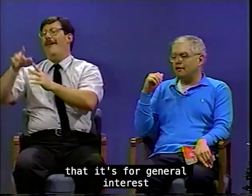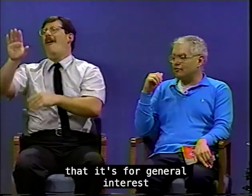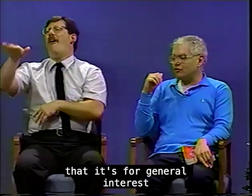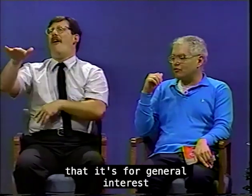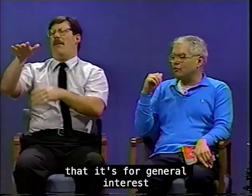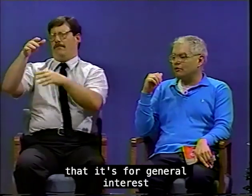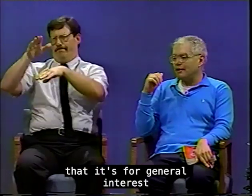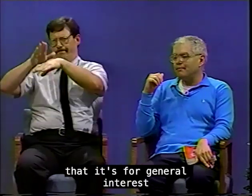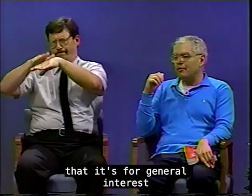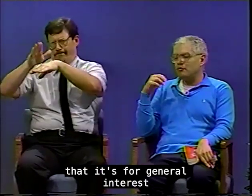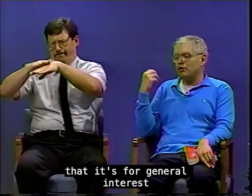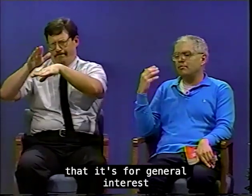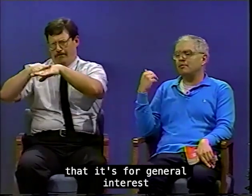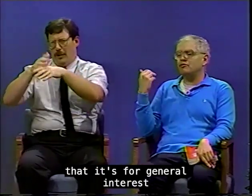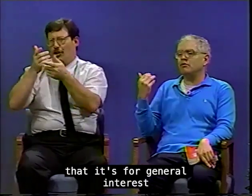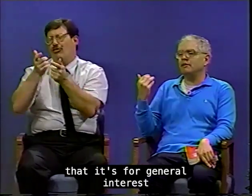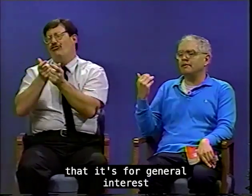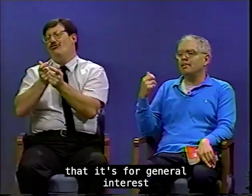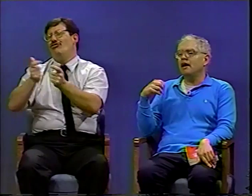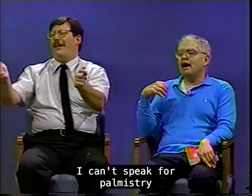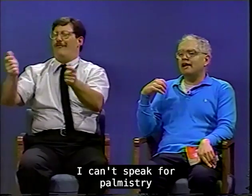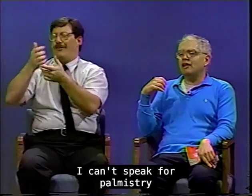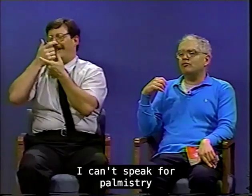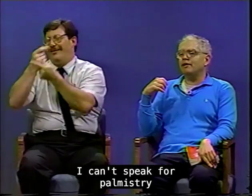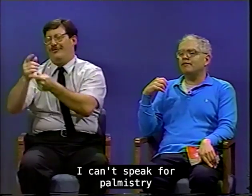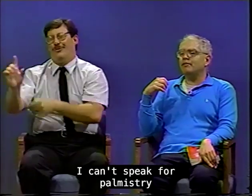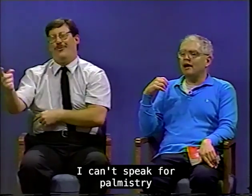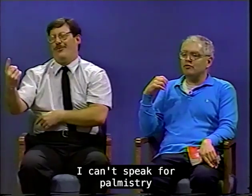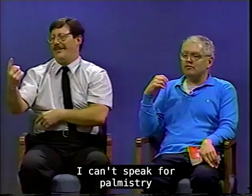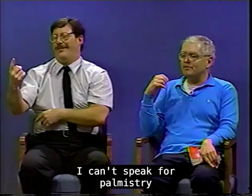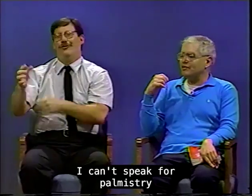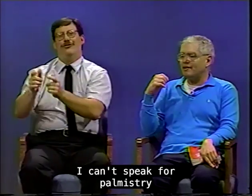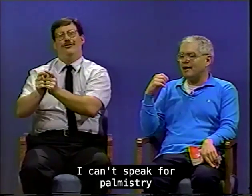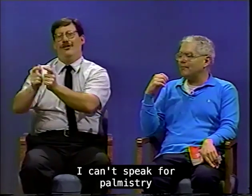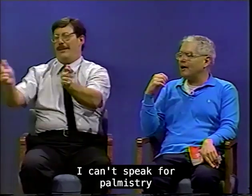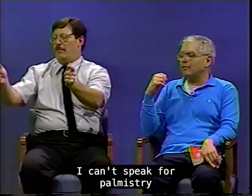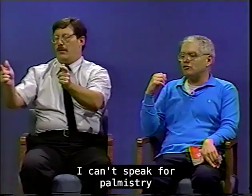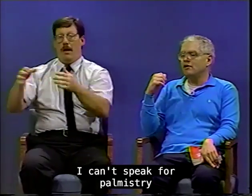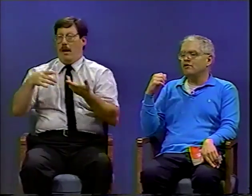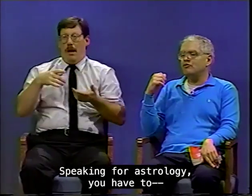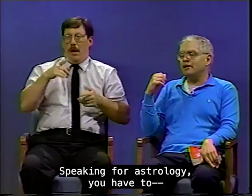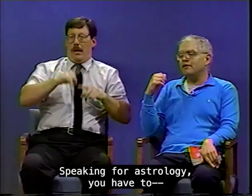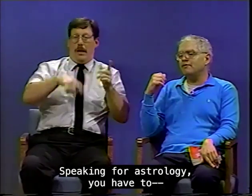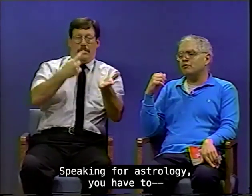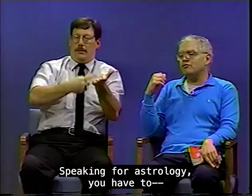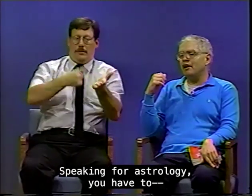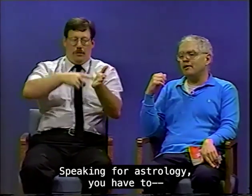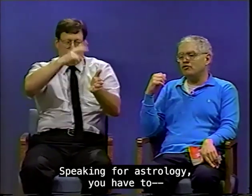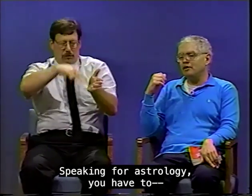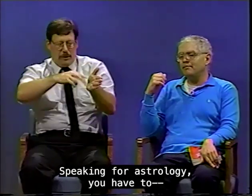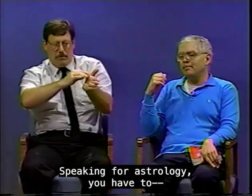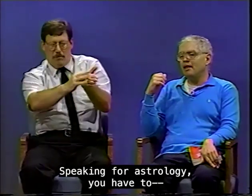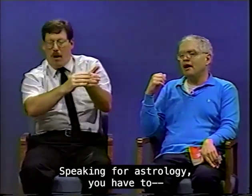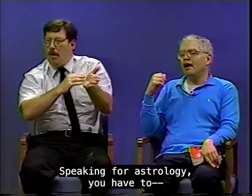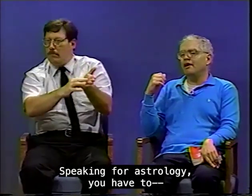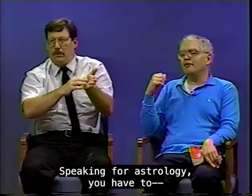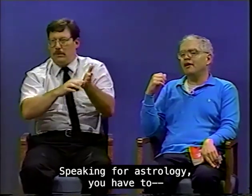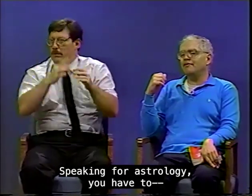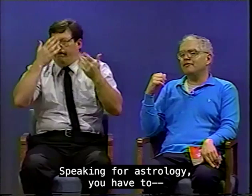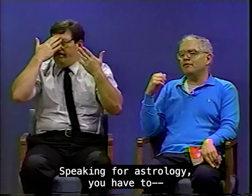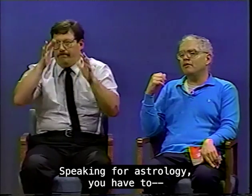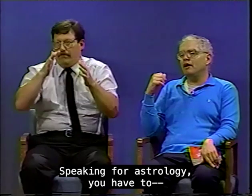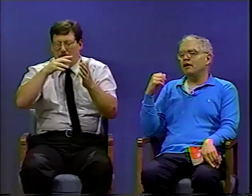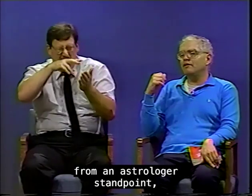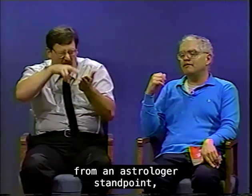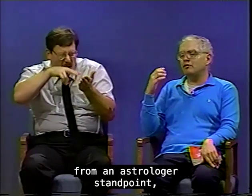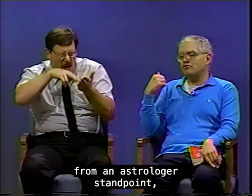general interest only, or general purpose only. I can't speak for palmistry because I'm not a palmist. Speaking for astrology, you